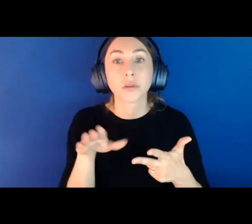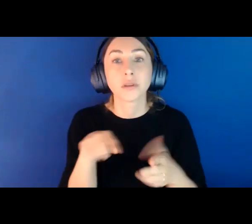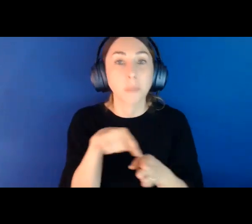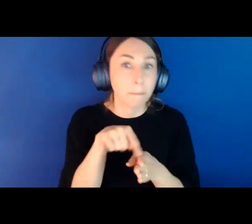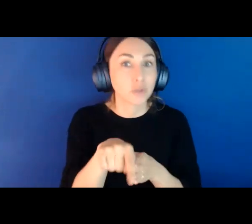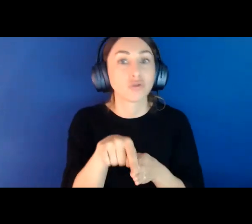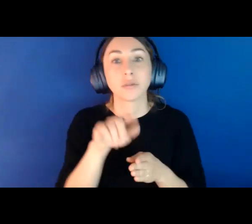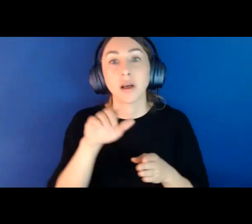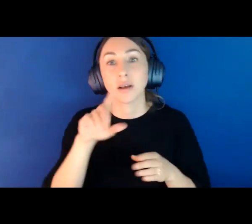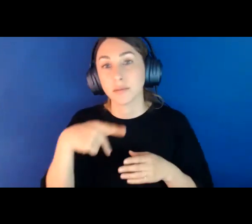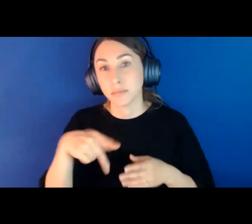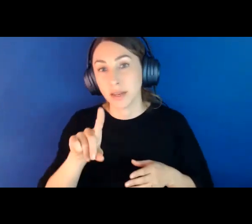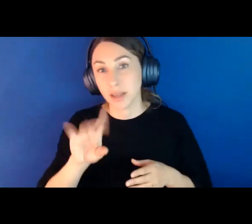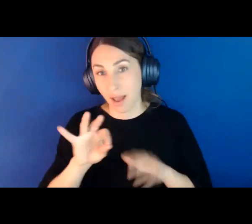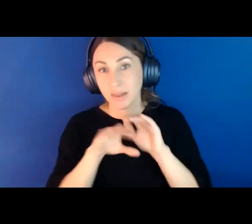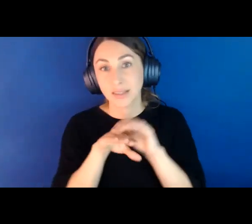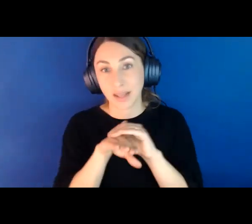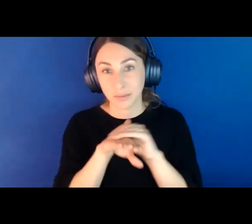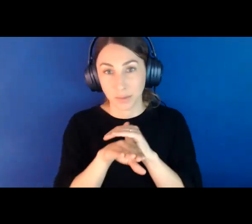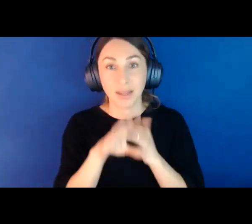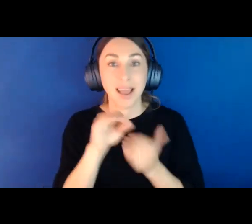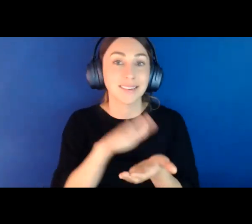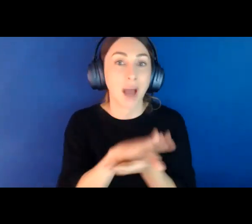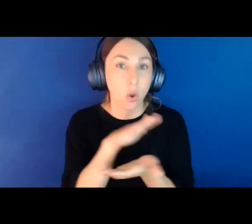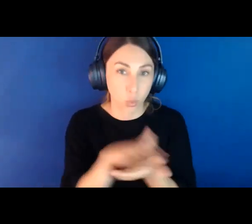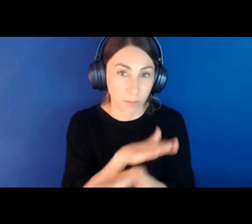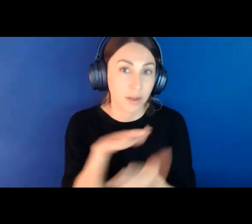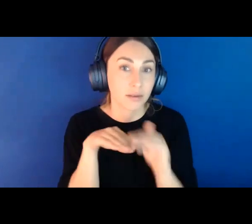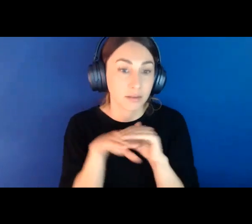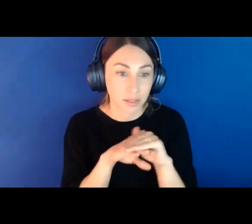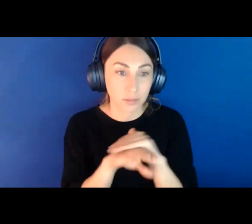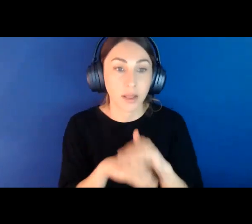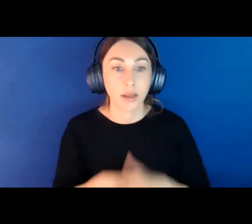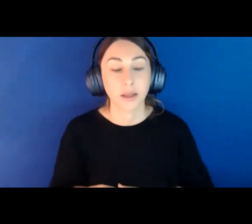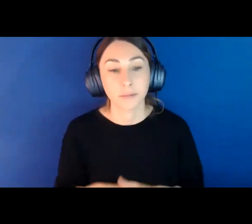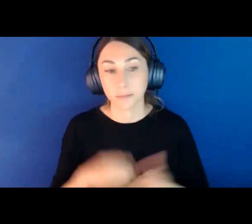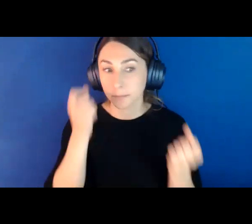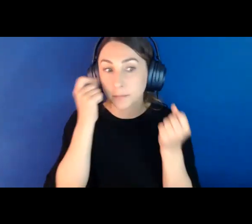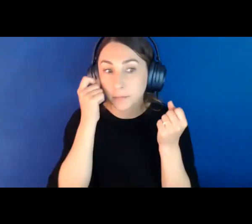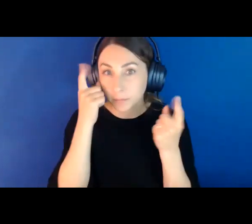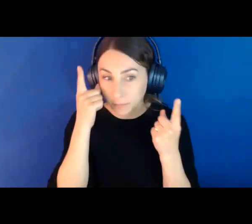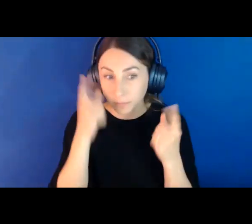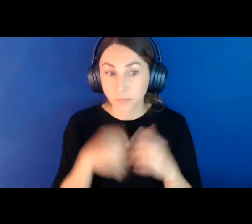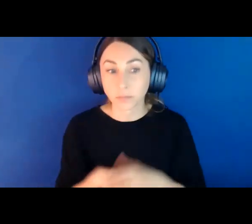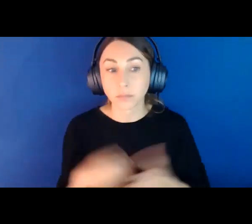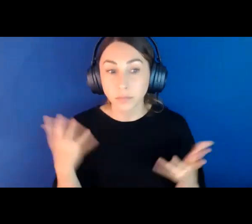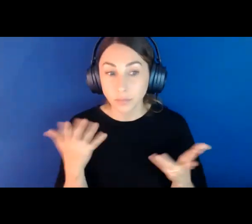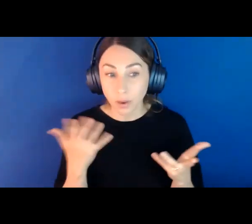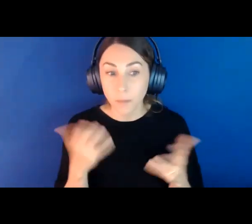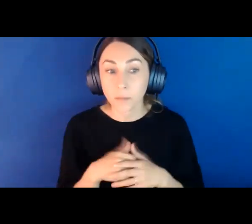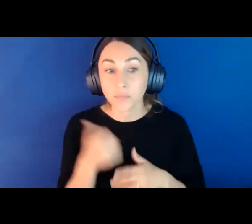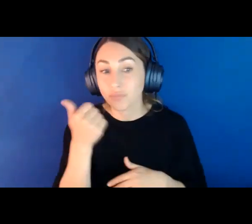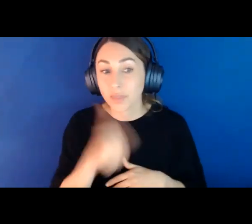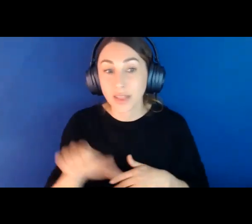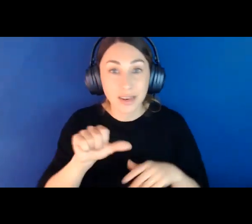PDF accessibility, in document accessibility. A big note here is that any test,